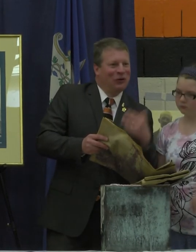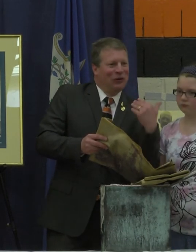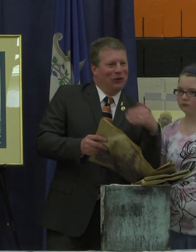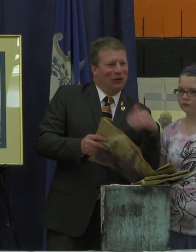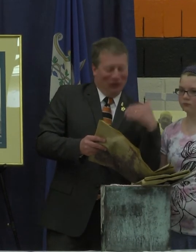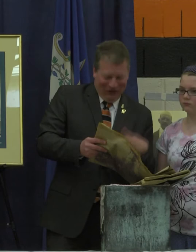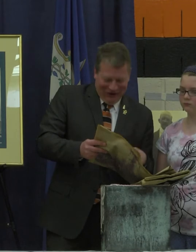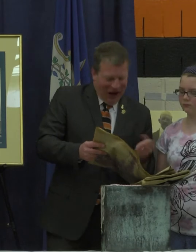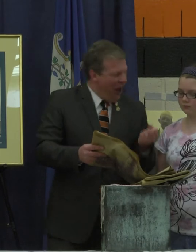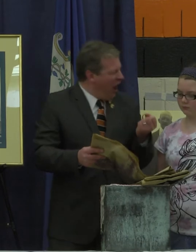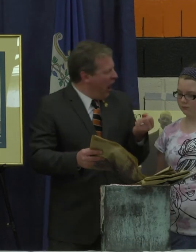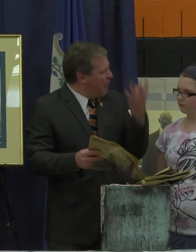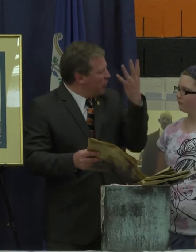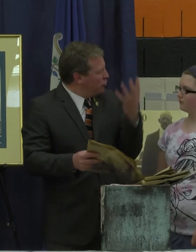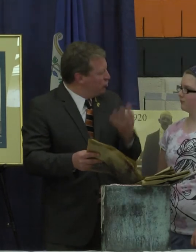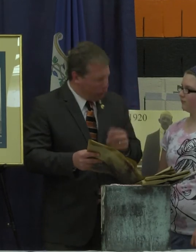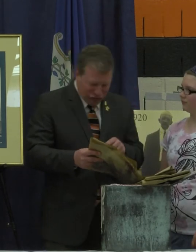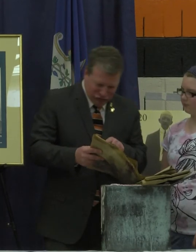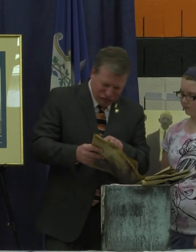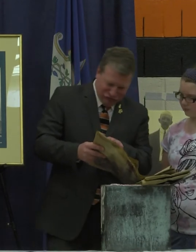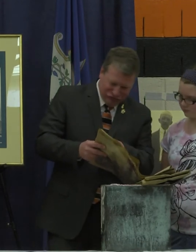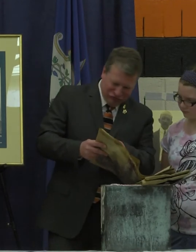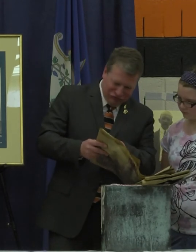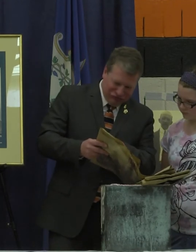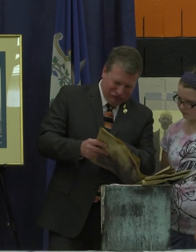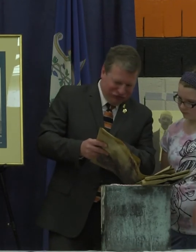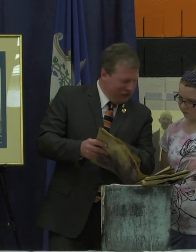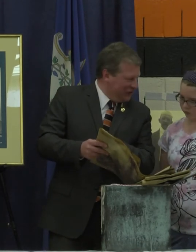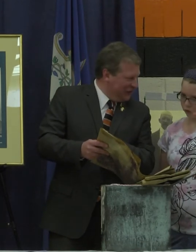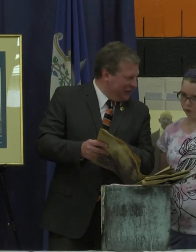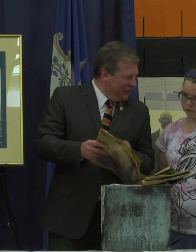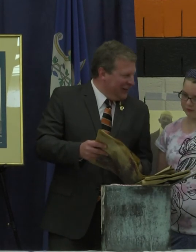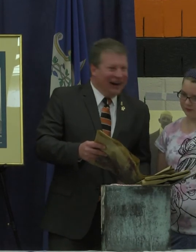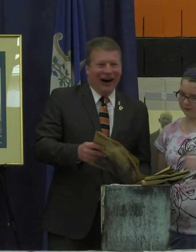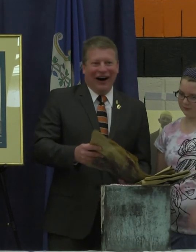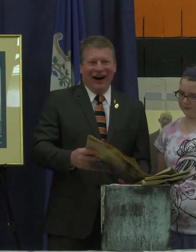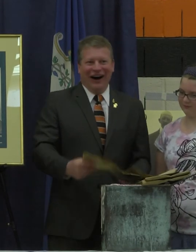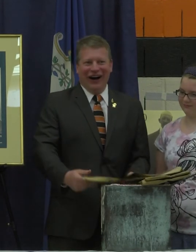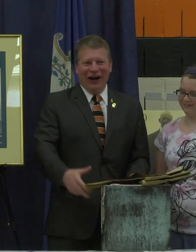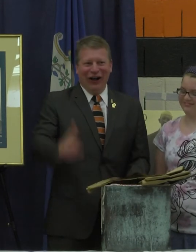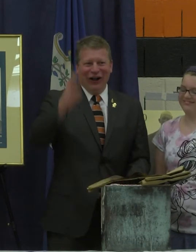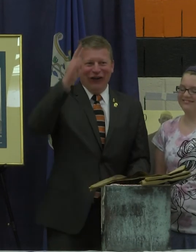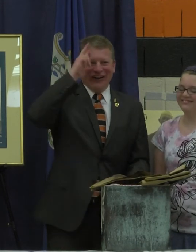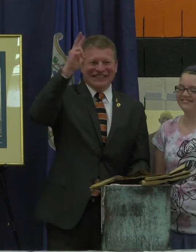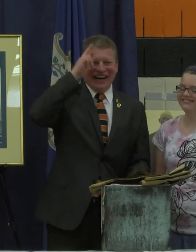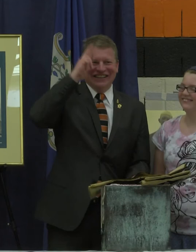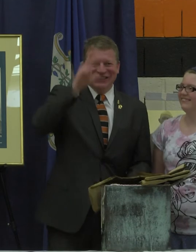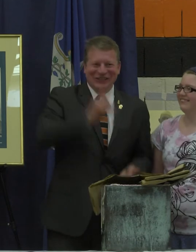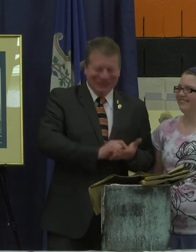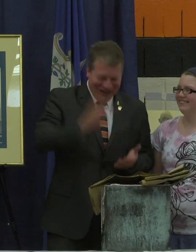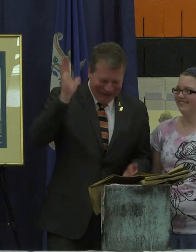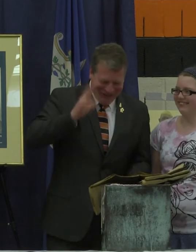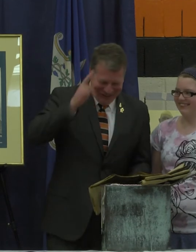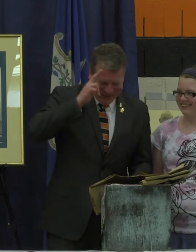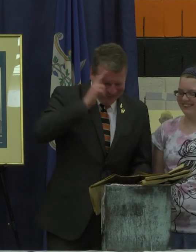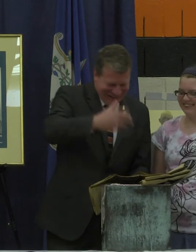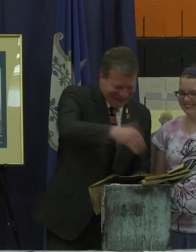March 22nd, 1920. How much did it cost? 3 cents. 3 cents for the